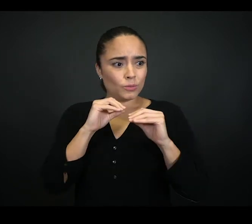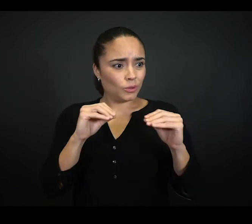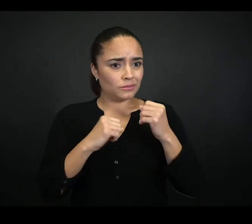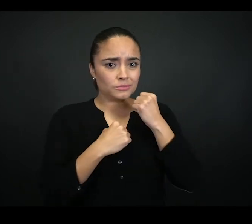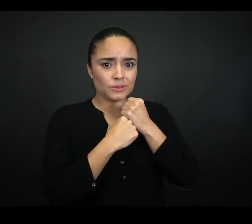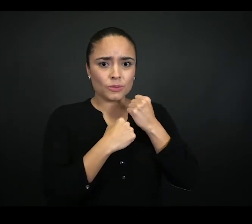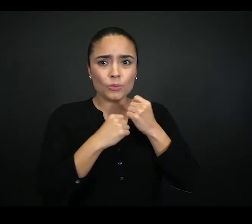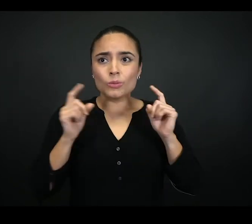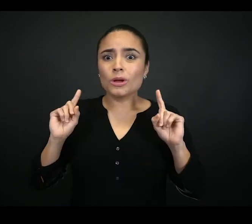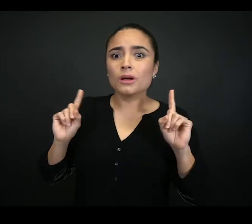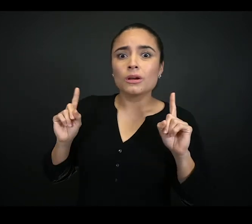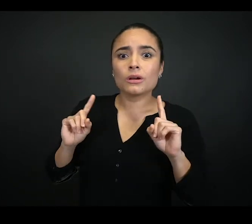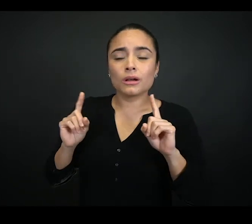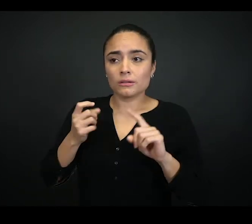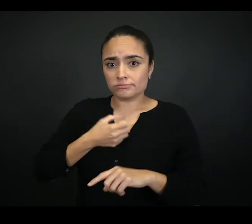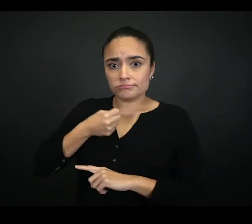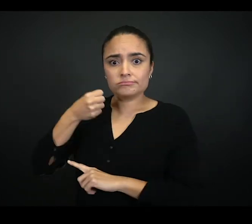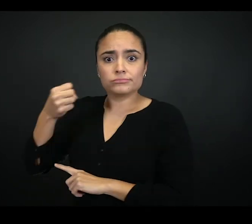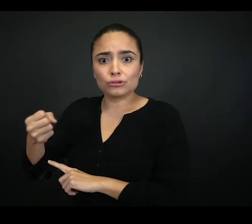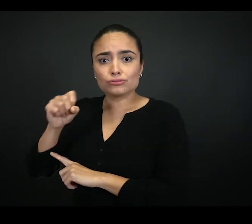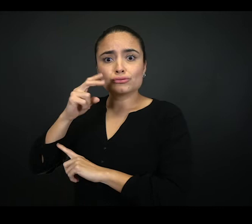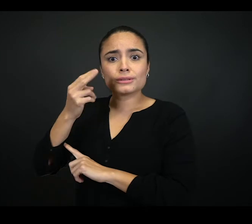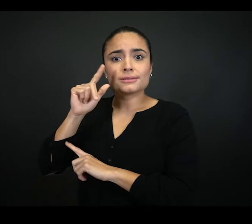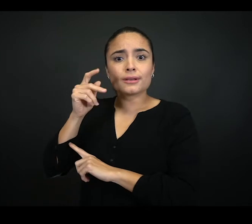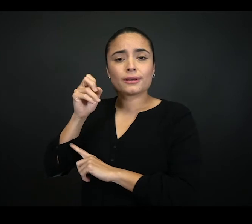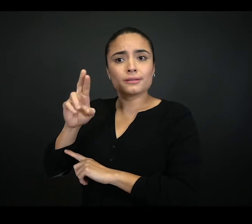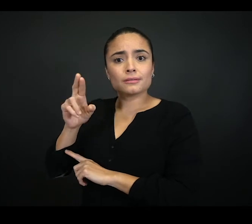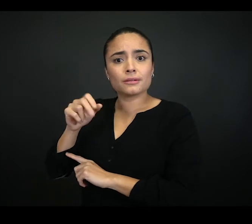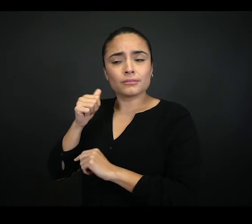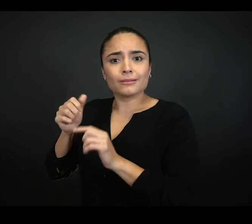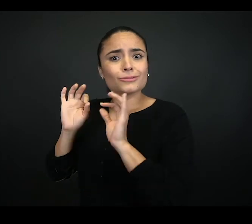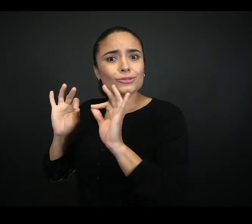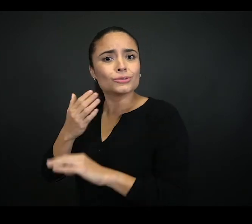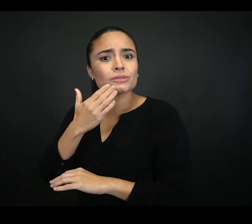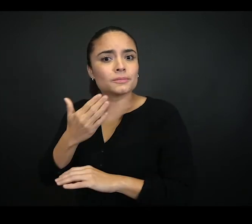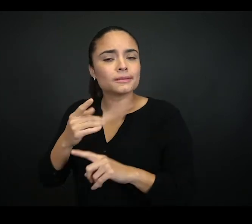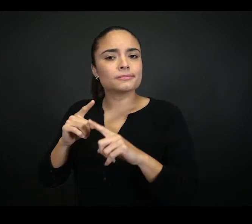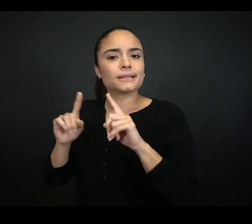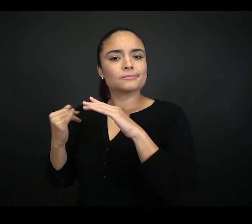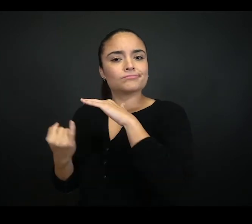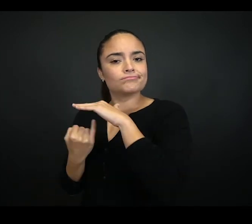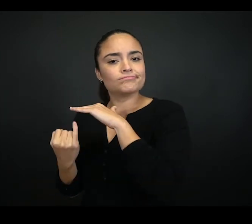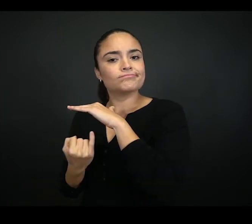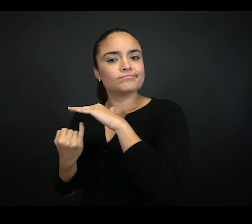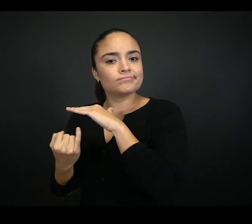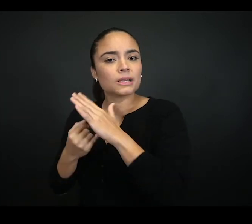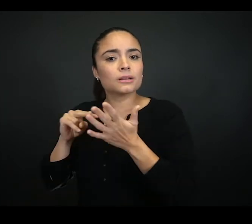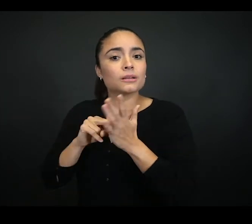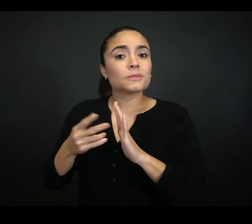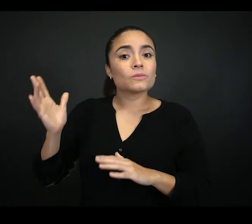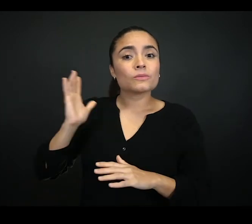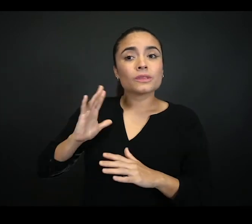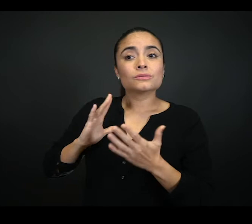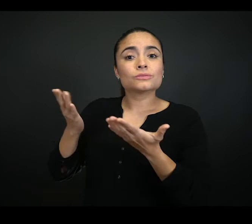COVID. You know, people have been detached from supports, moved into shelter hotels, which is great for them to have